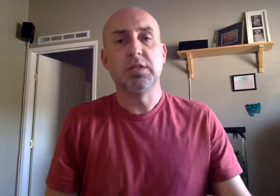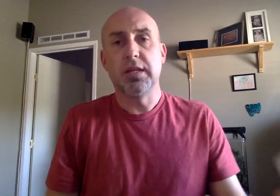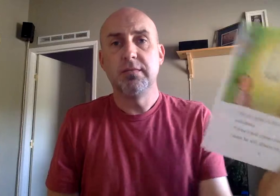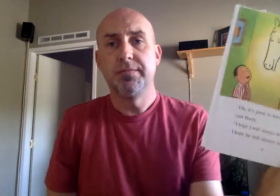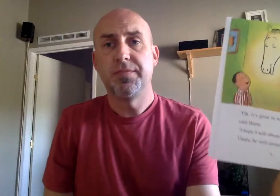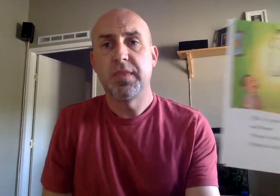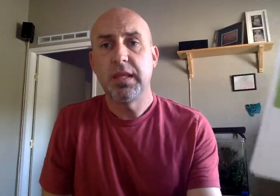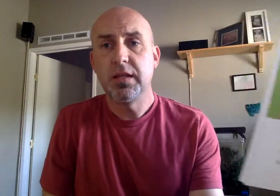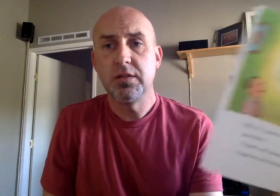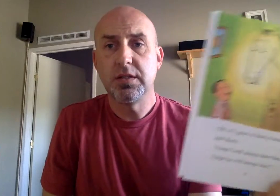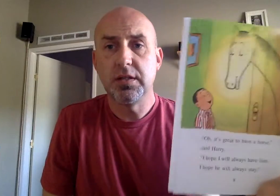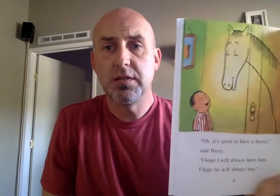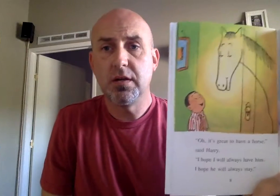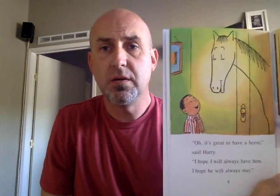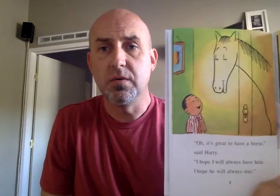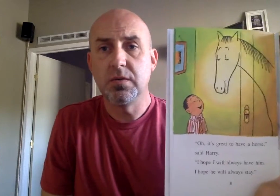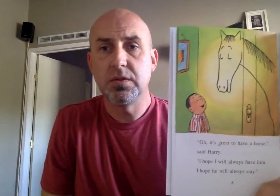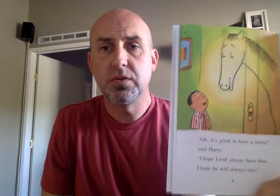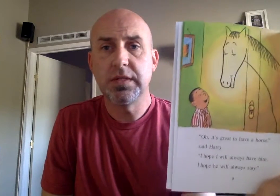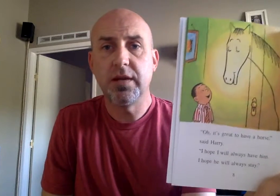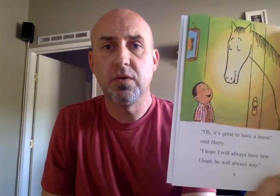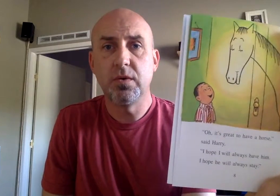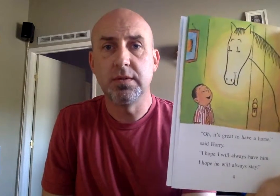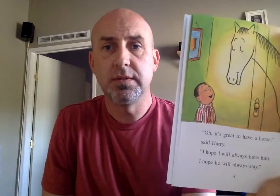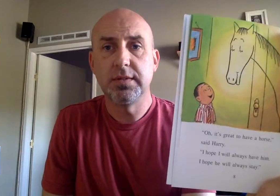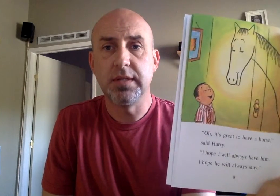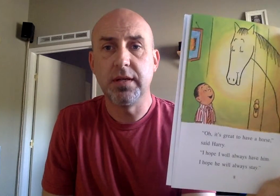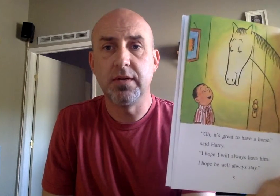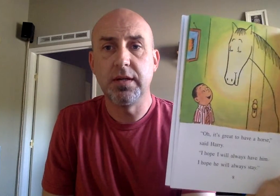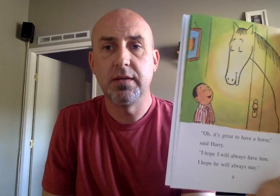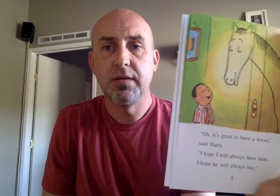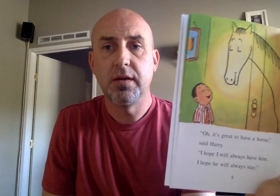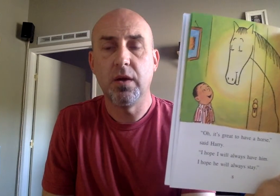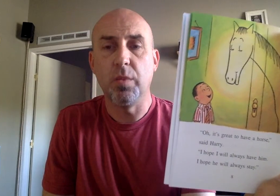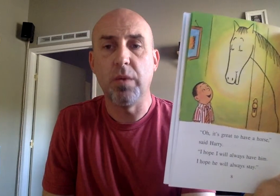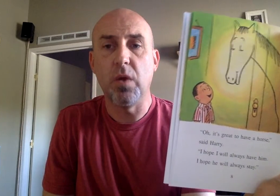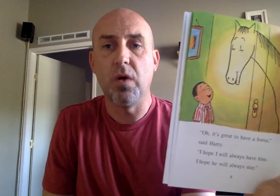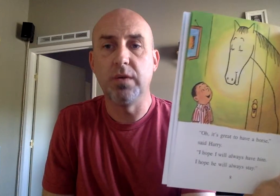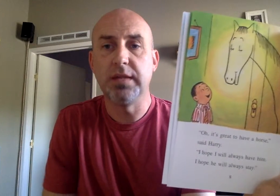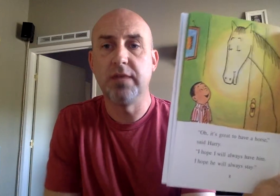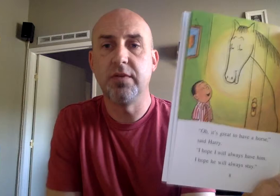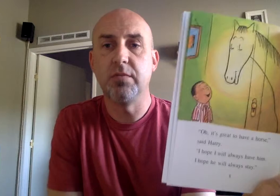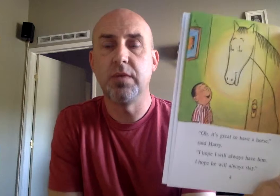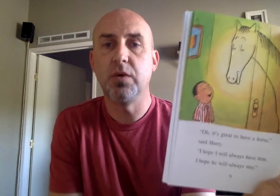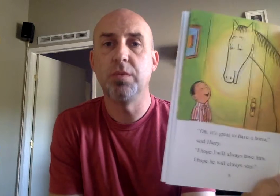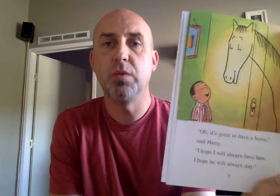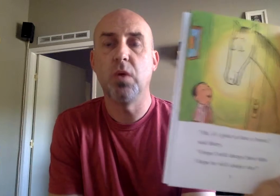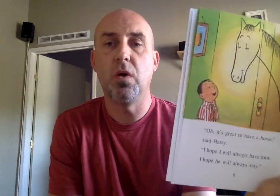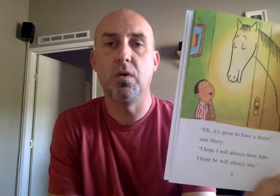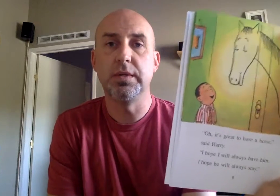again, the English says, "Oh, it's great to have a horse," said Harry. "I hope I will always have him. I hope he will always